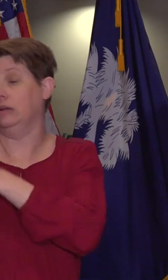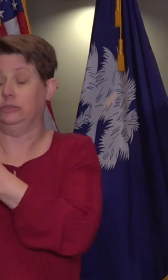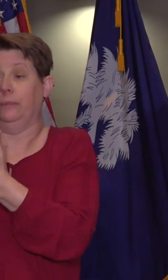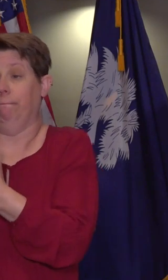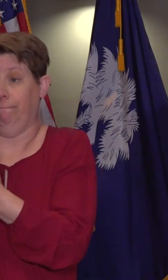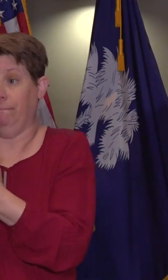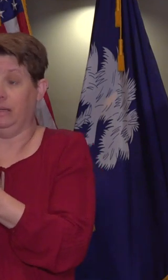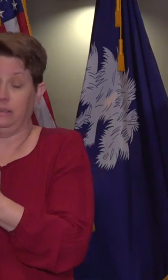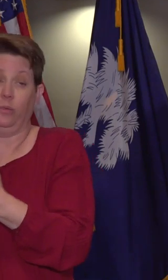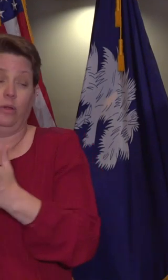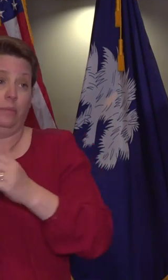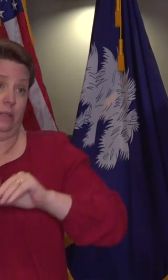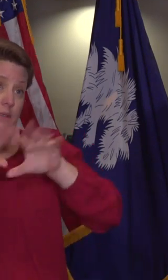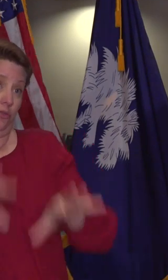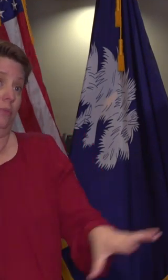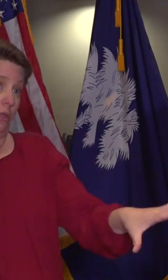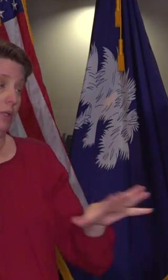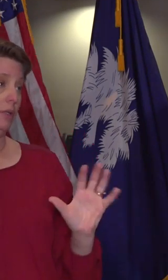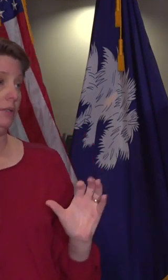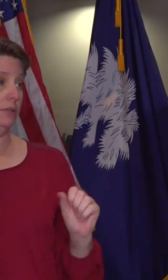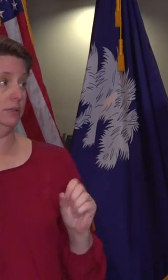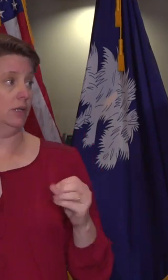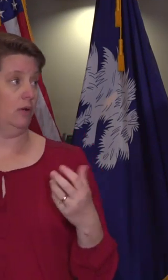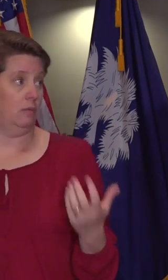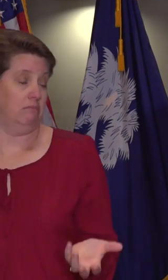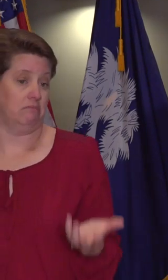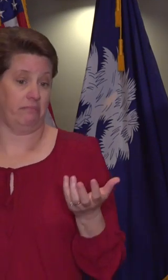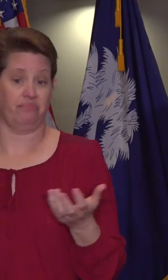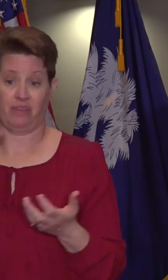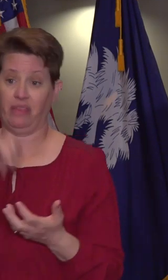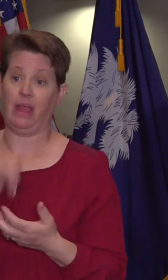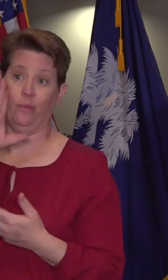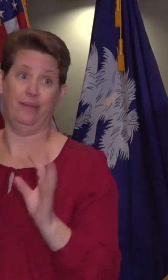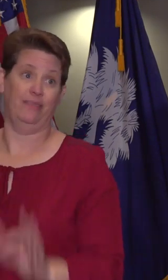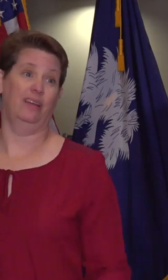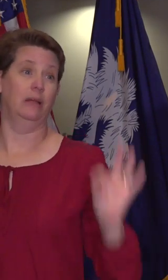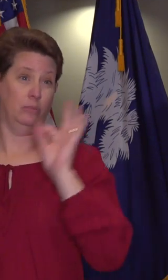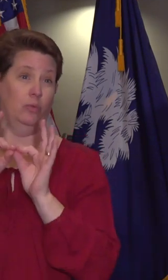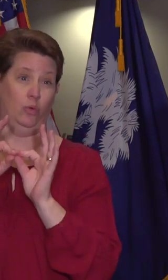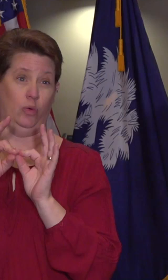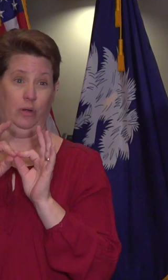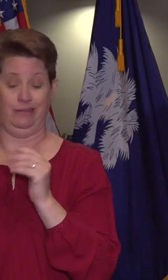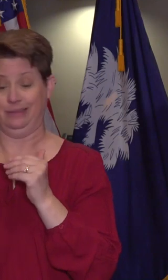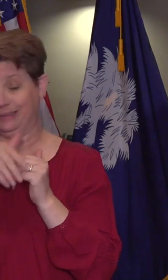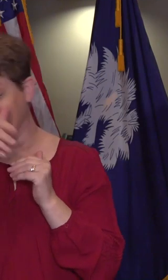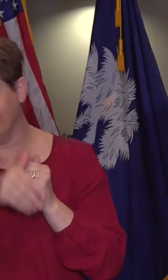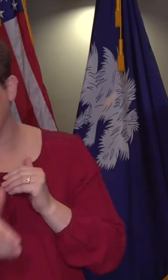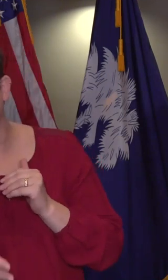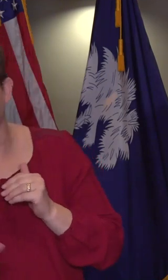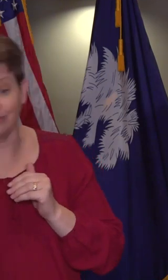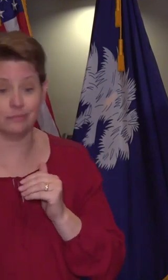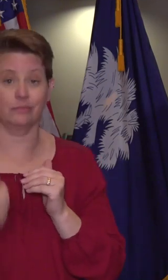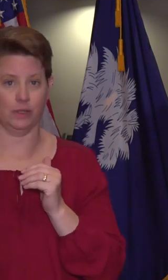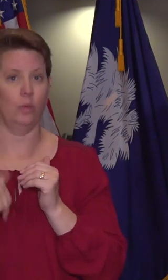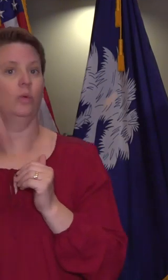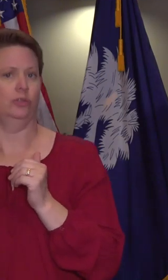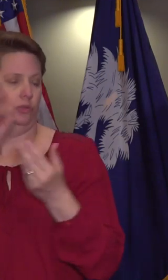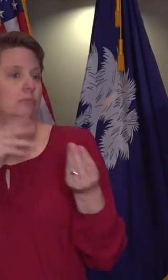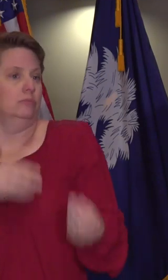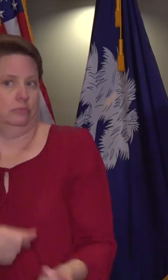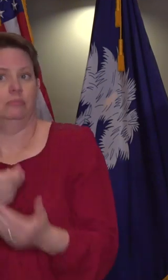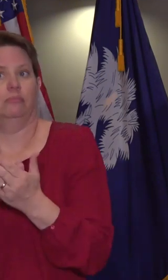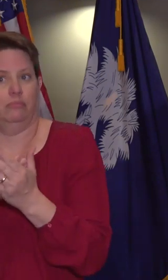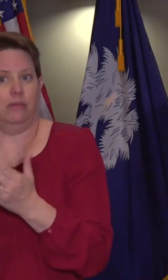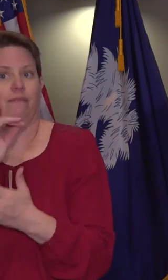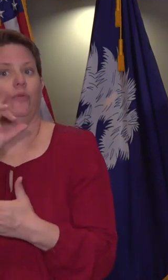be distributed, and that will be very important as this continues, because we do expend dollars,